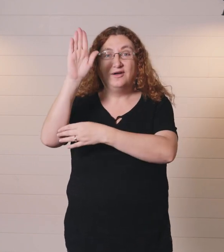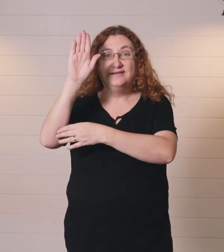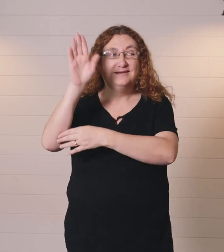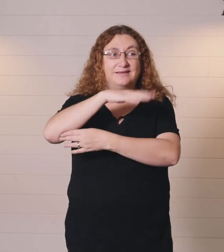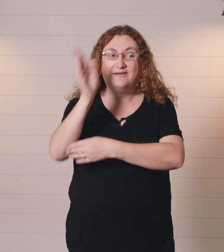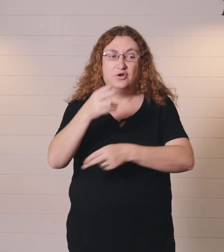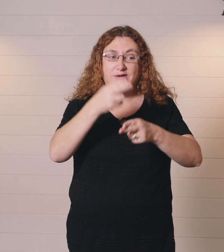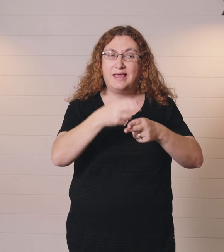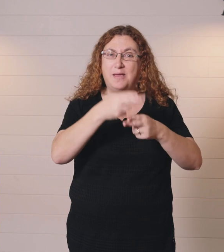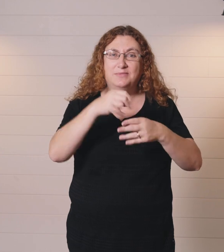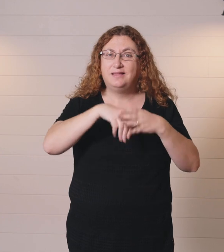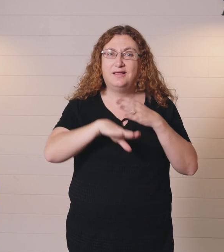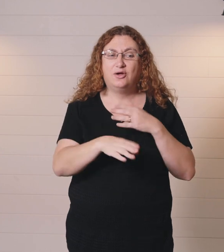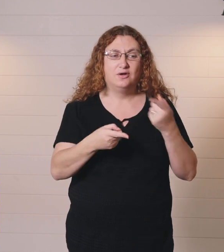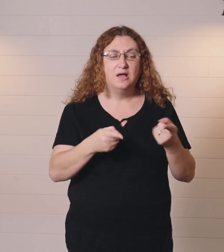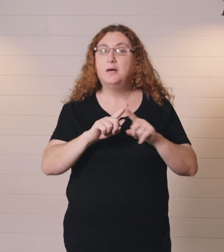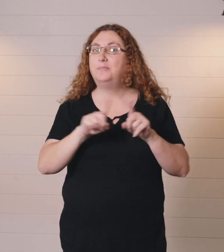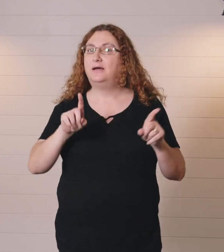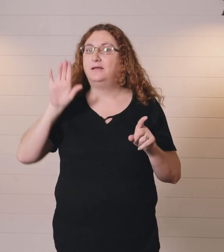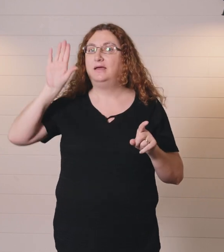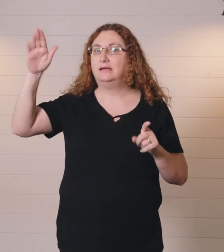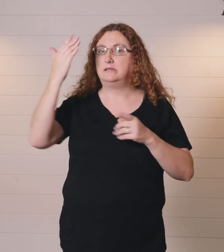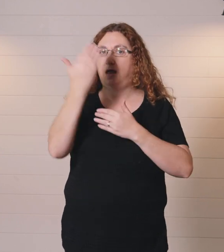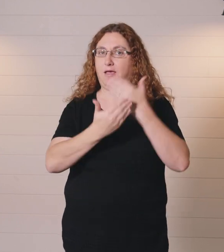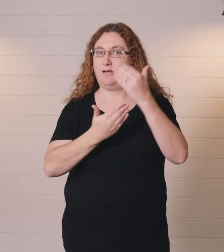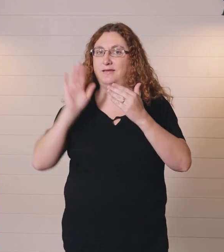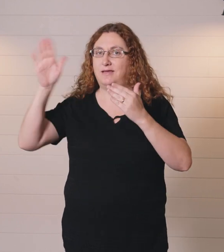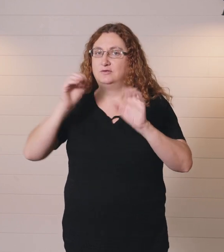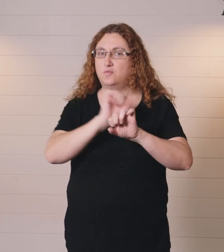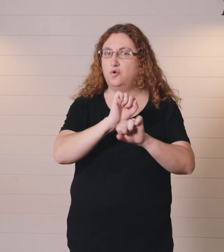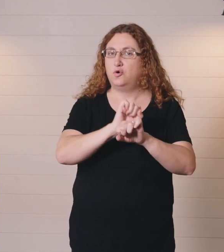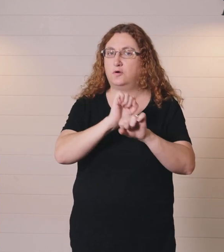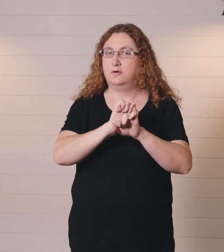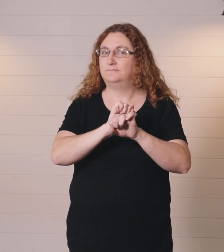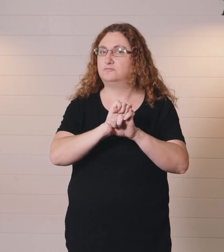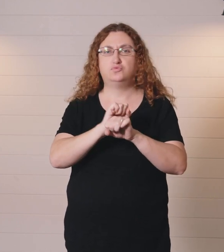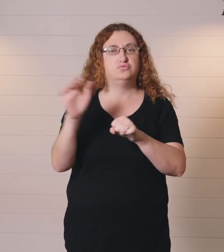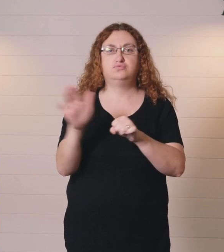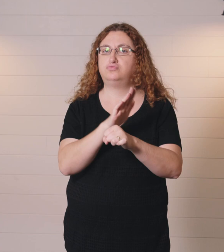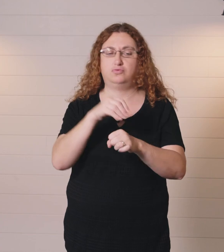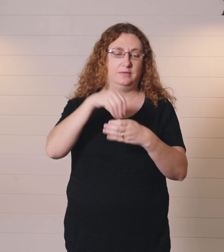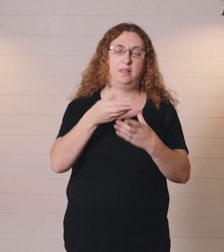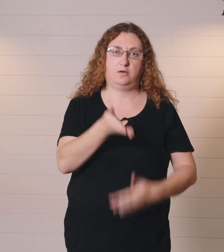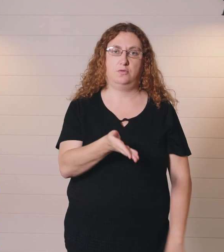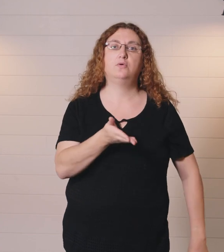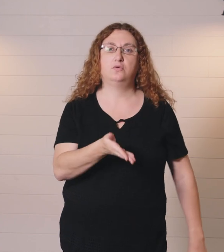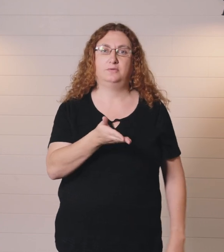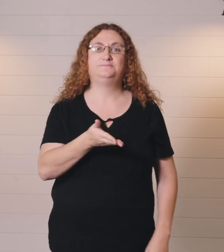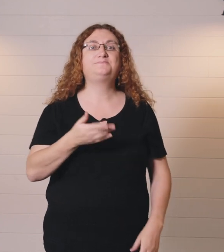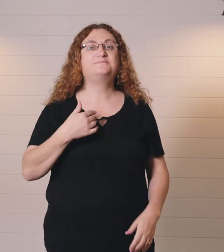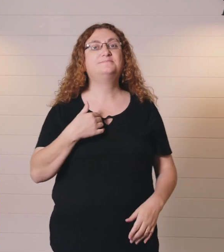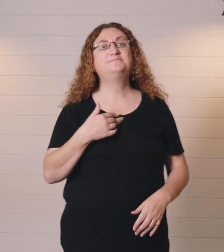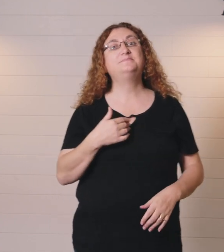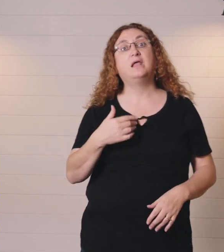this book, and yet his fingerprints and the overarching purposes of God are everywhere throughout this book. We titled